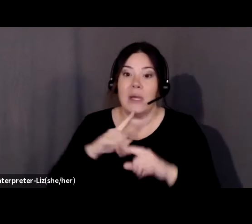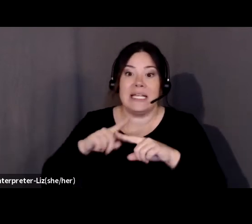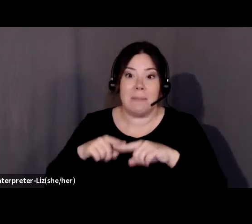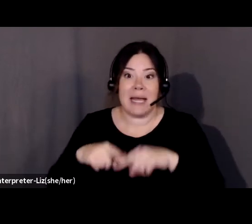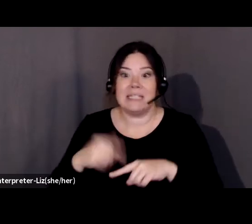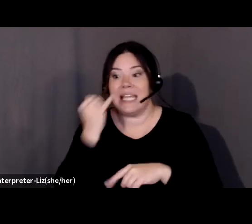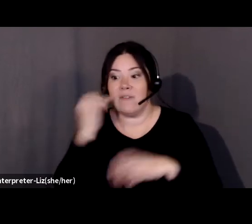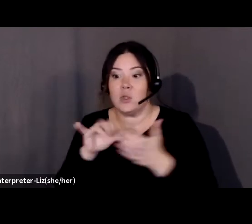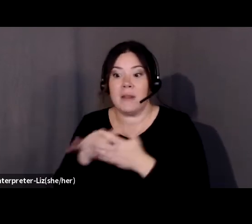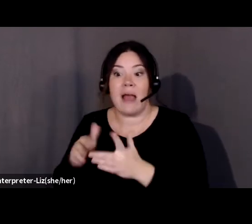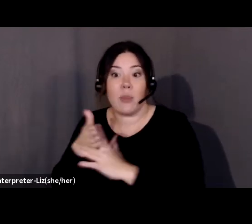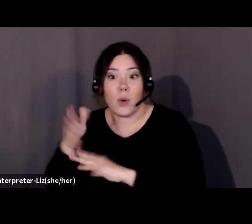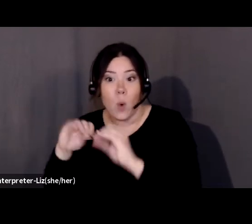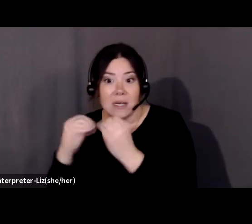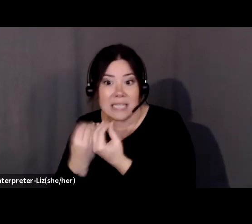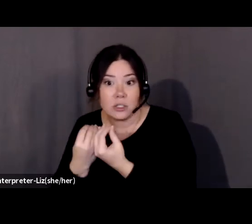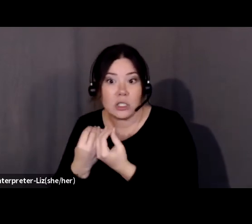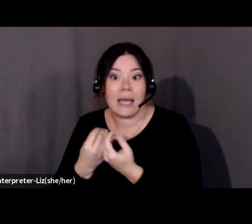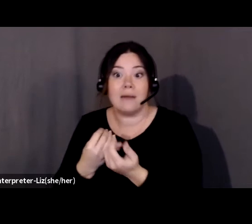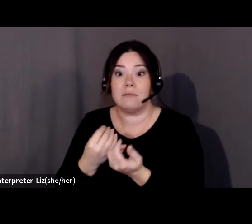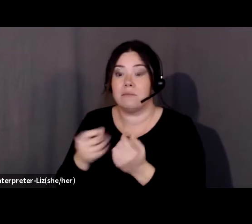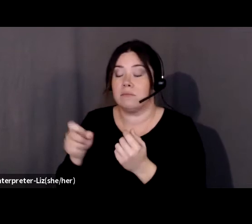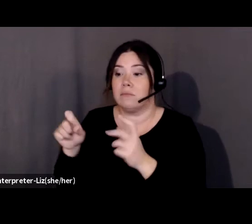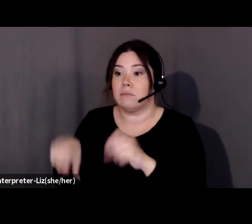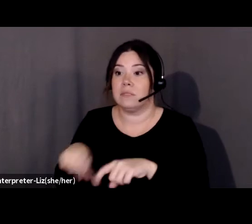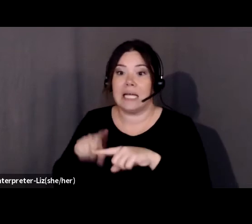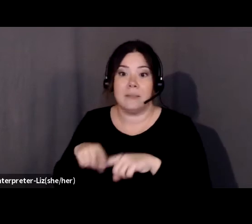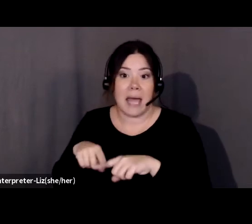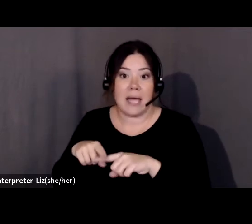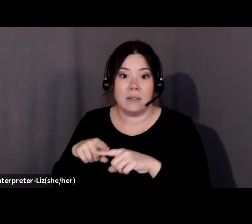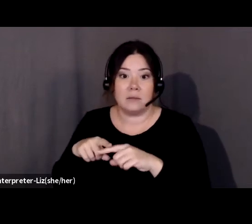this through an organization, it can also be dependent on what